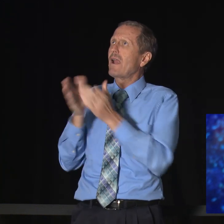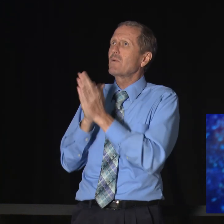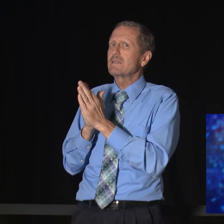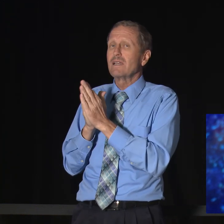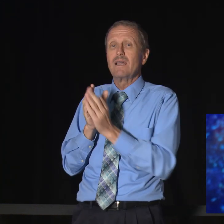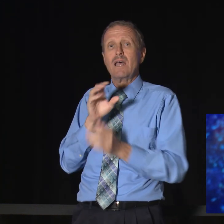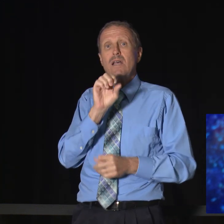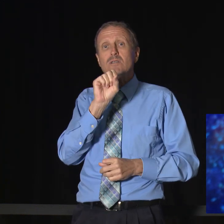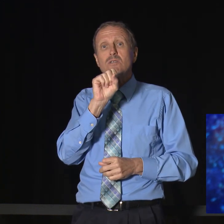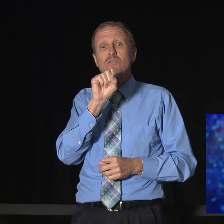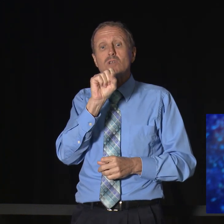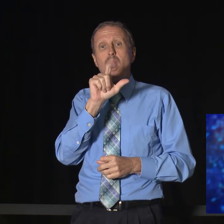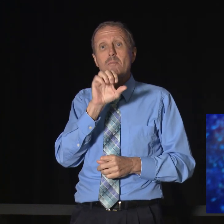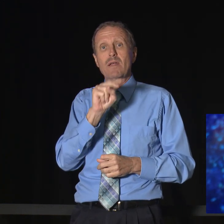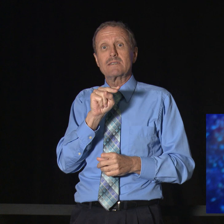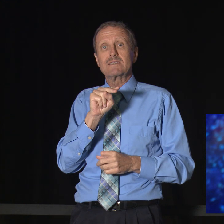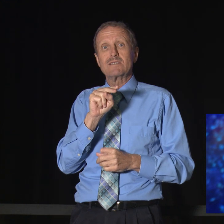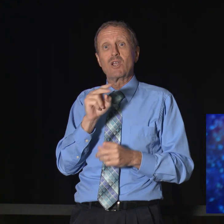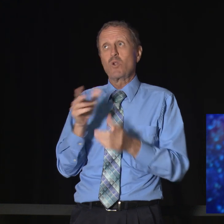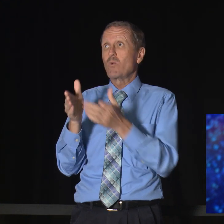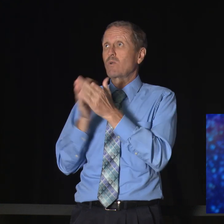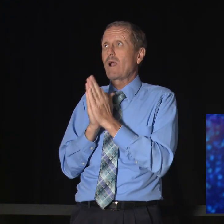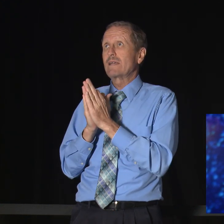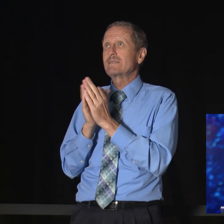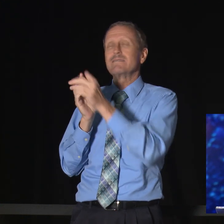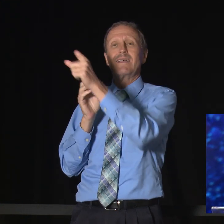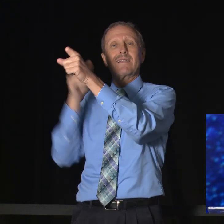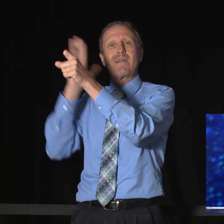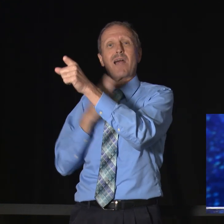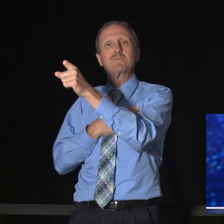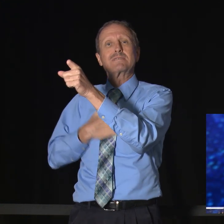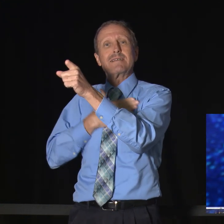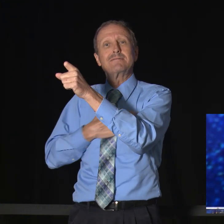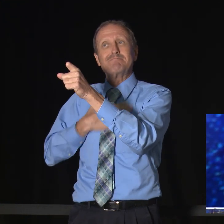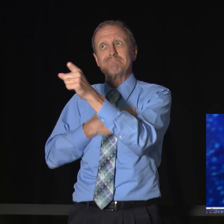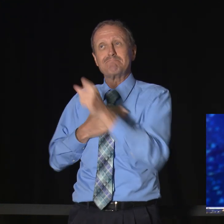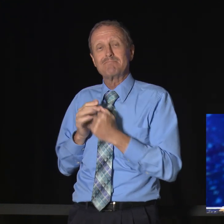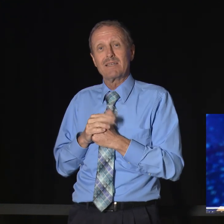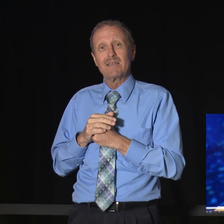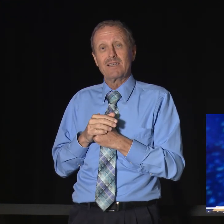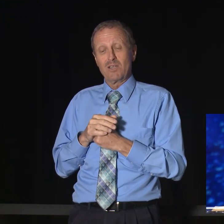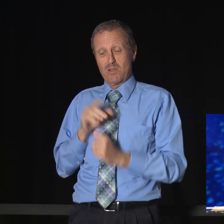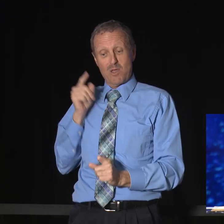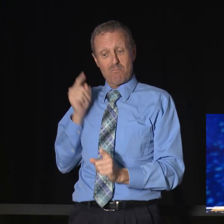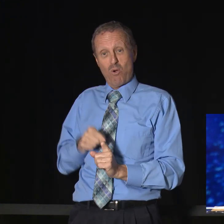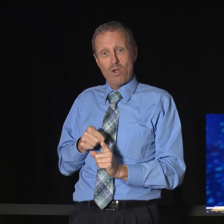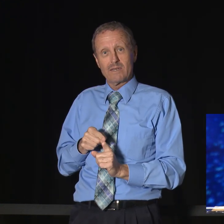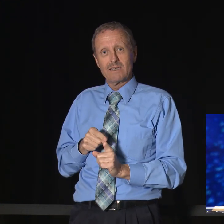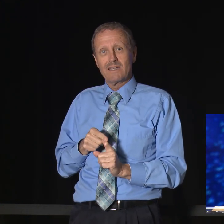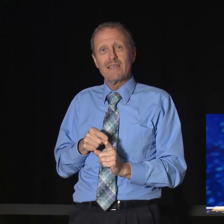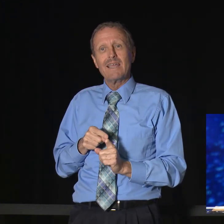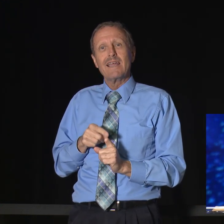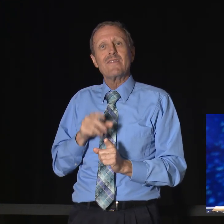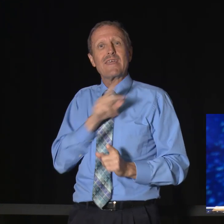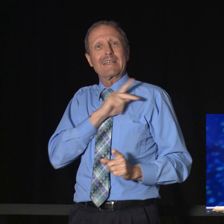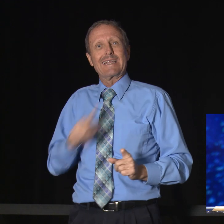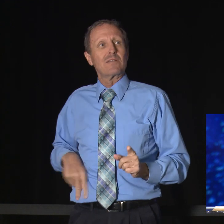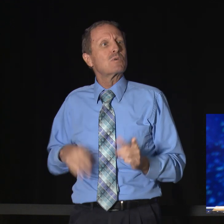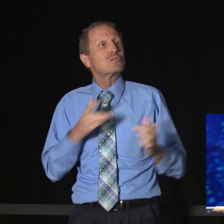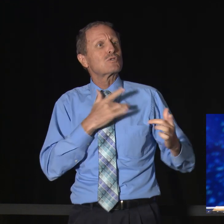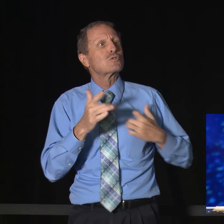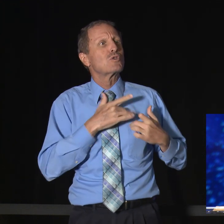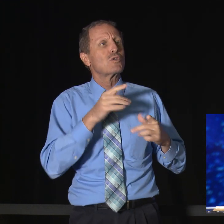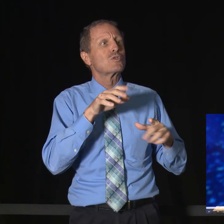Solomon's request pleased God because at the heart of Solomon's request were the people of God.